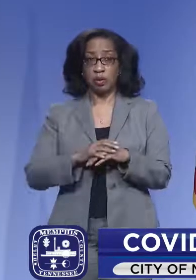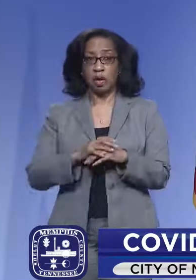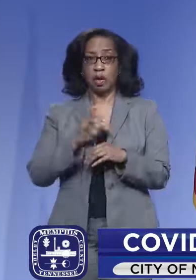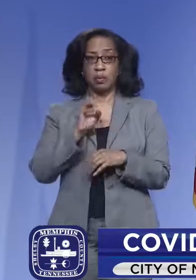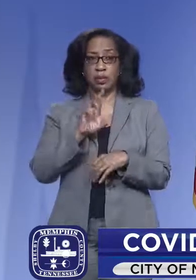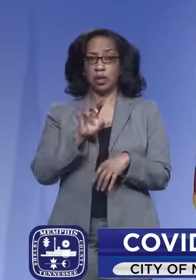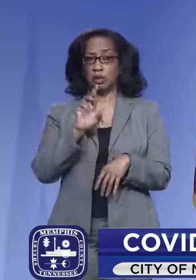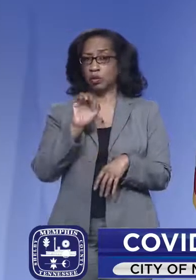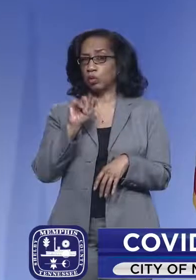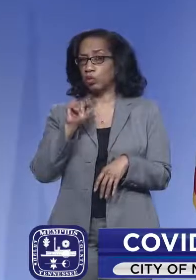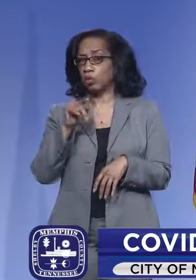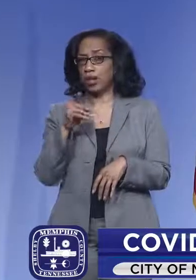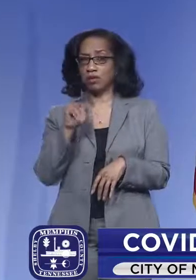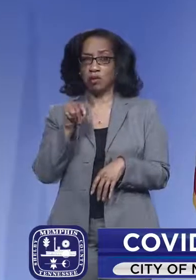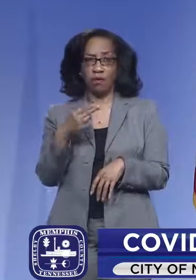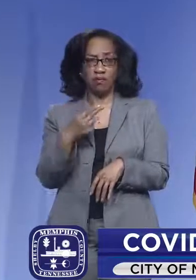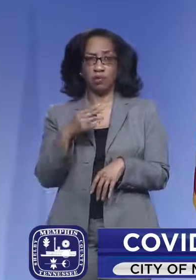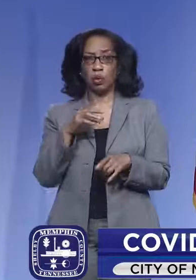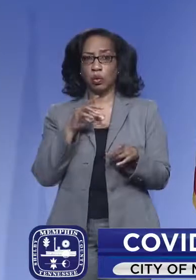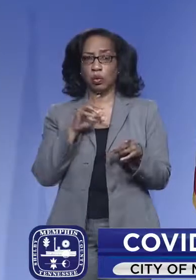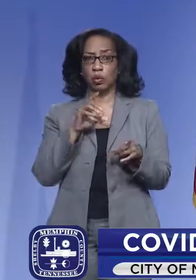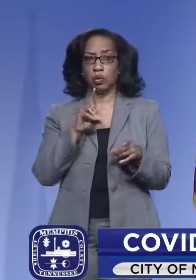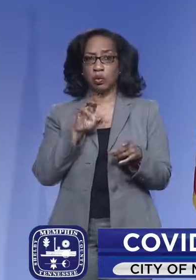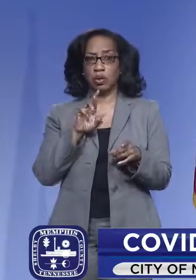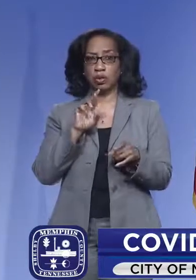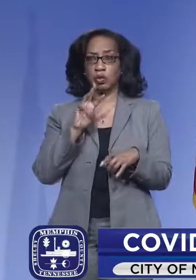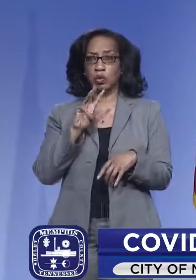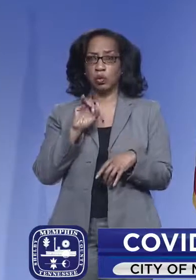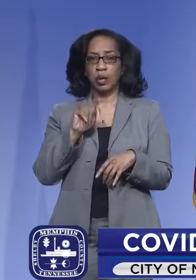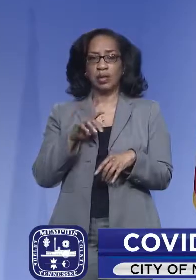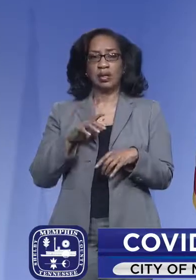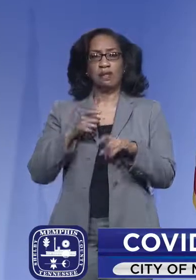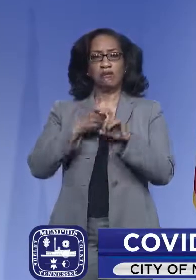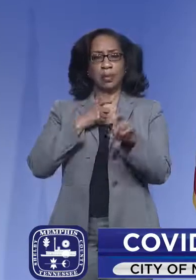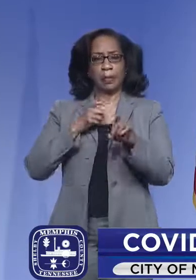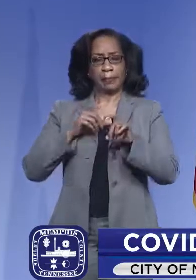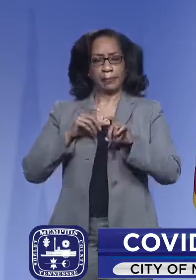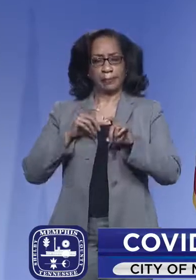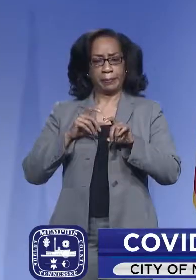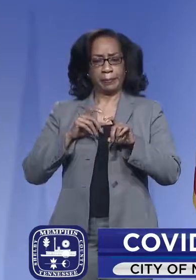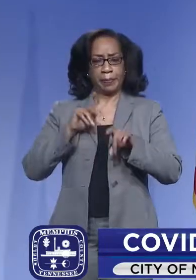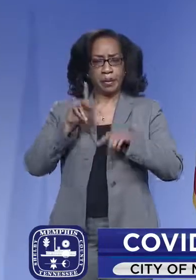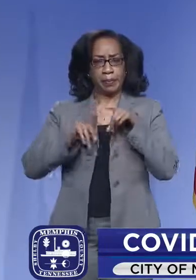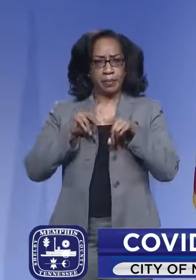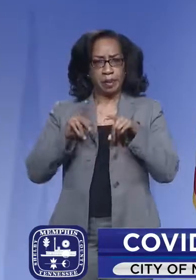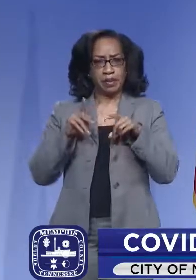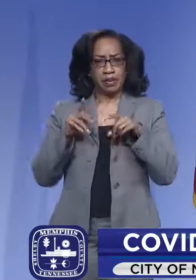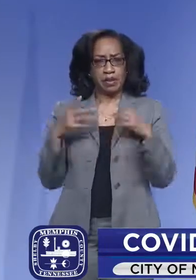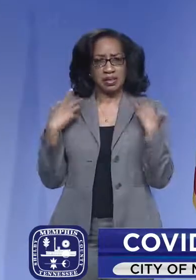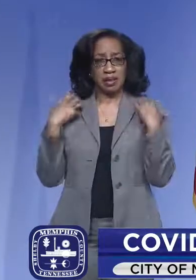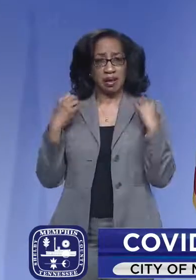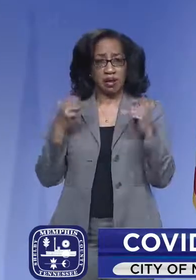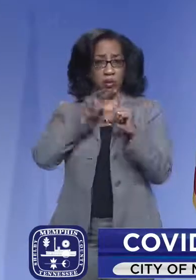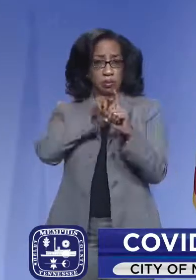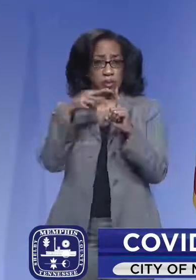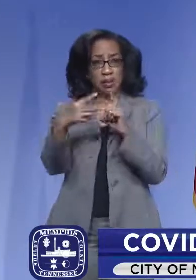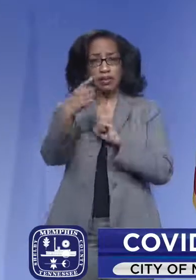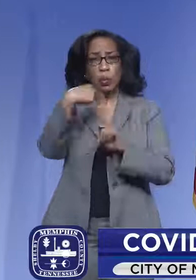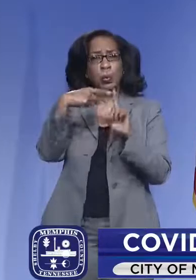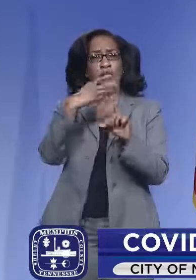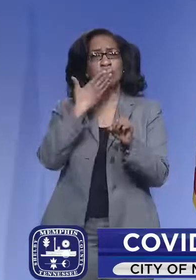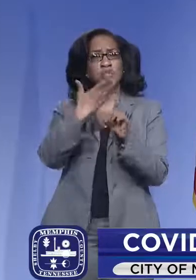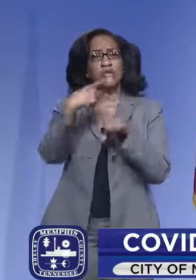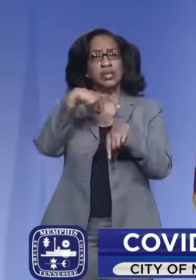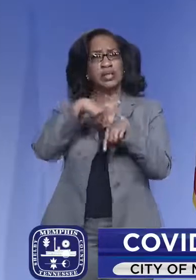in particular. When would be a good point from a public health perspective to get rid of the mask mandate? Well,